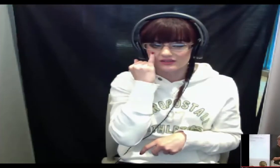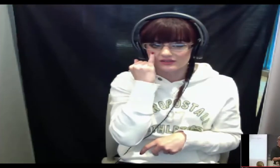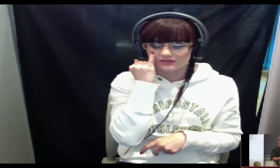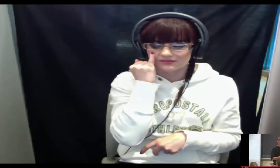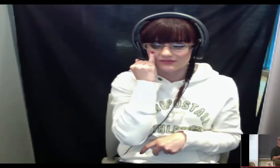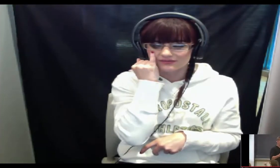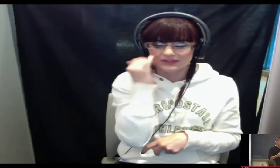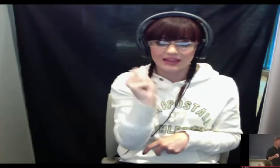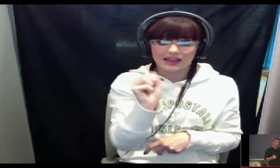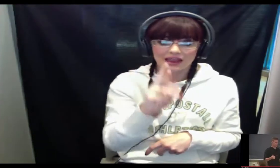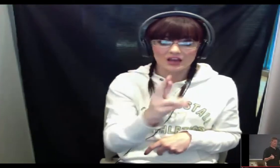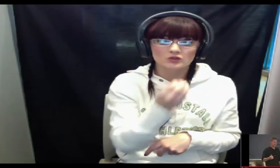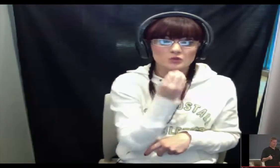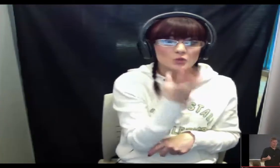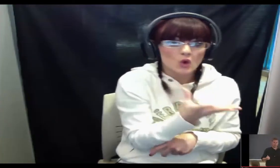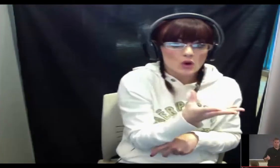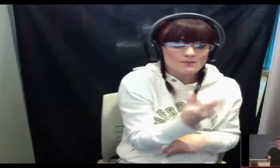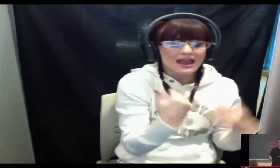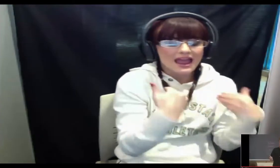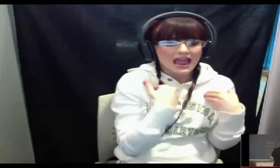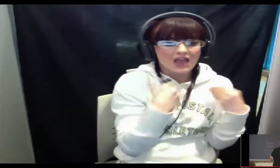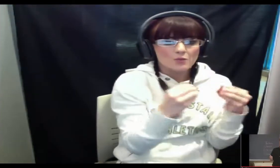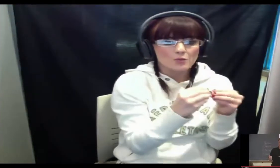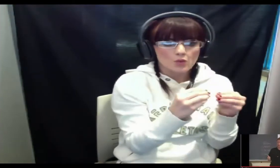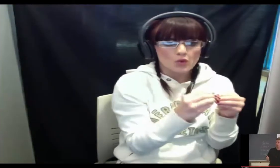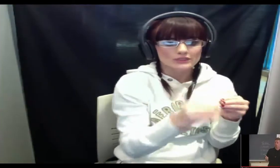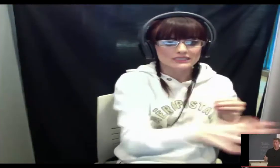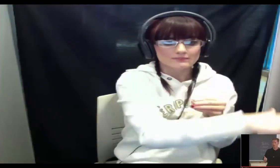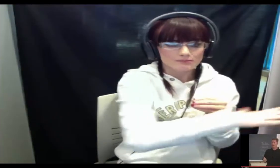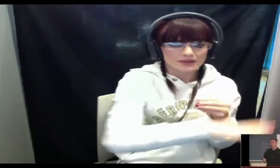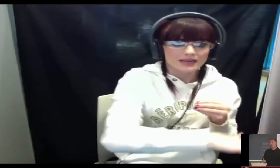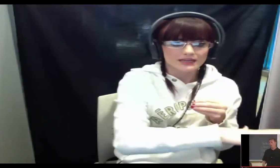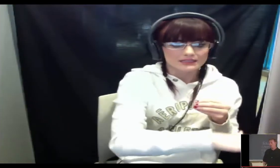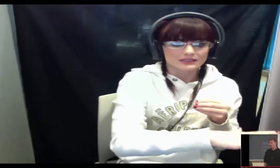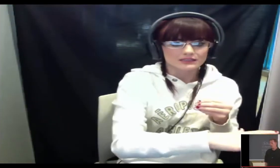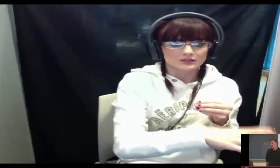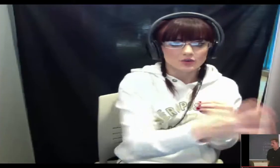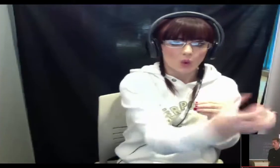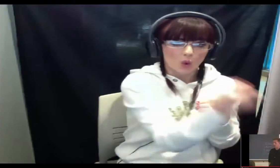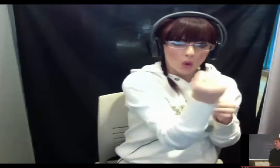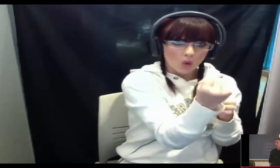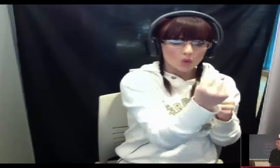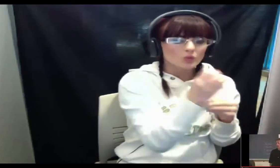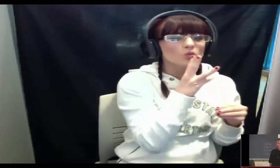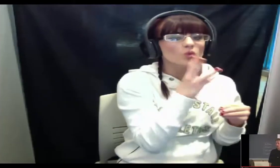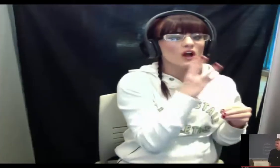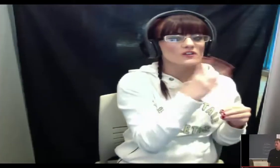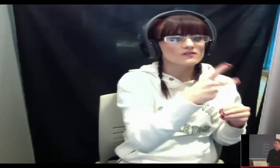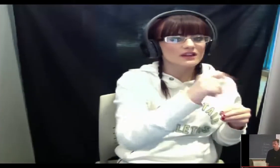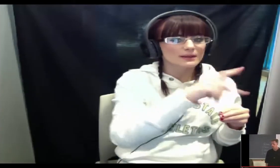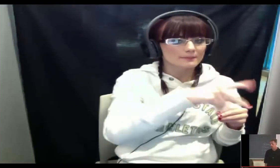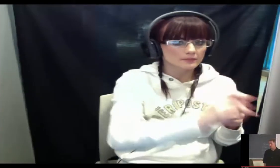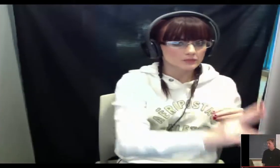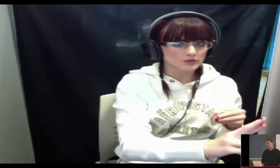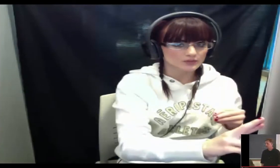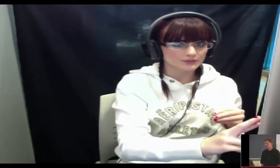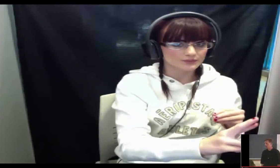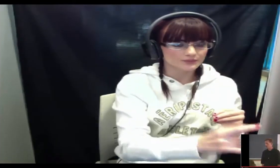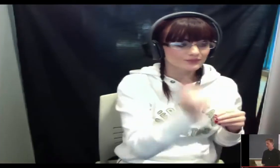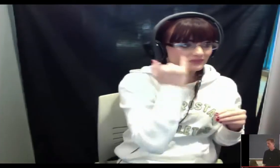vapor. Air that is 90 degrees can hold a lot more water vapor than air that is 50